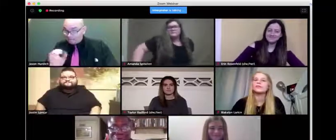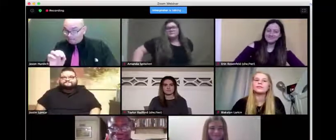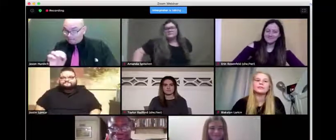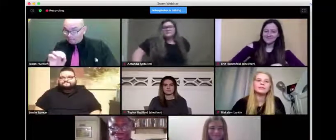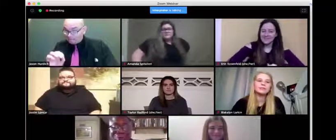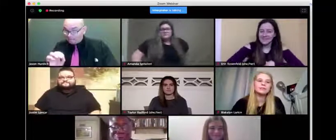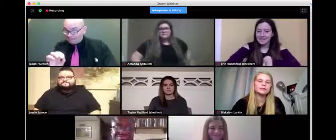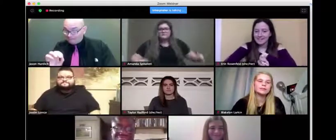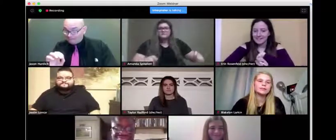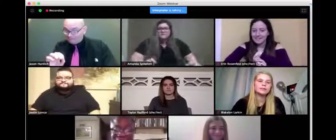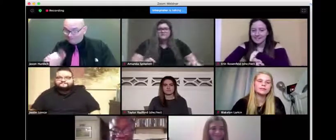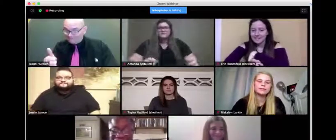Hi, my name is Danielle.